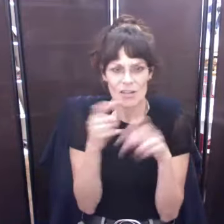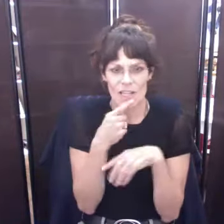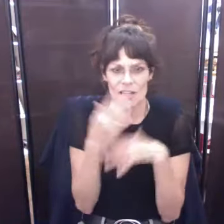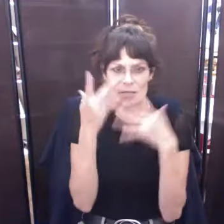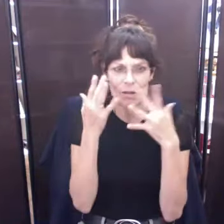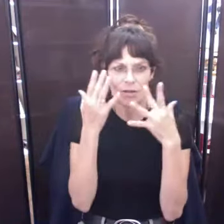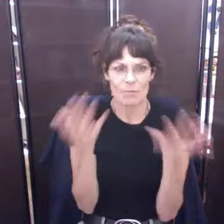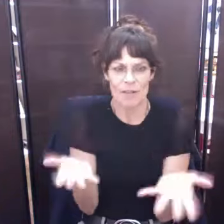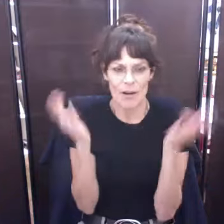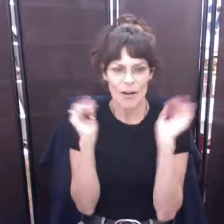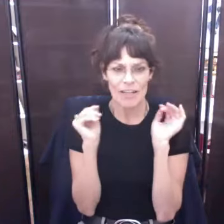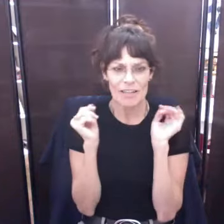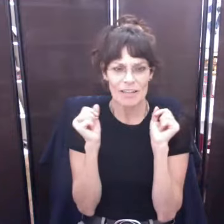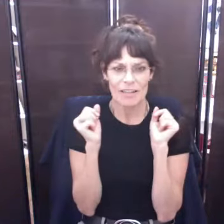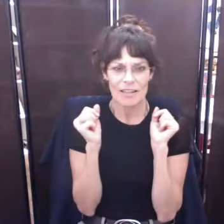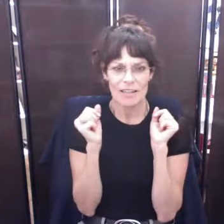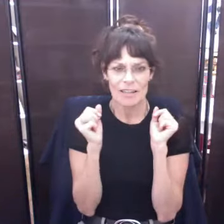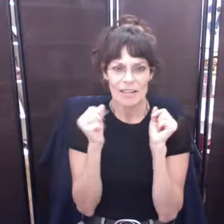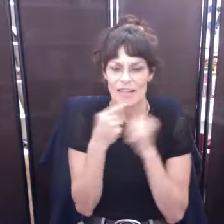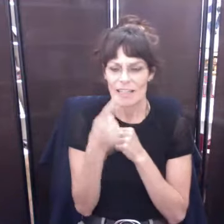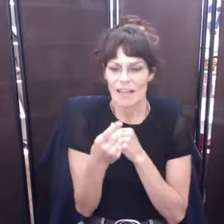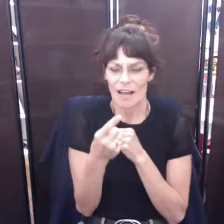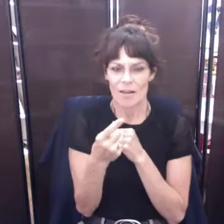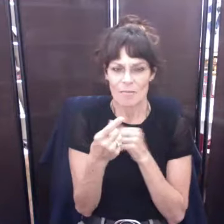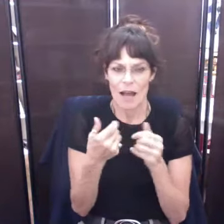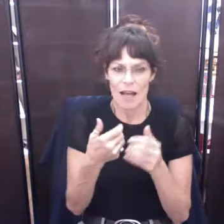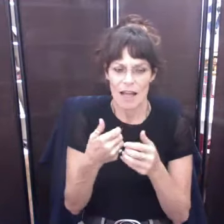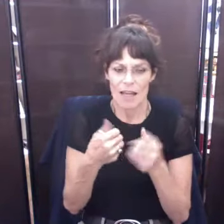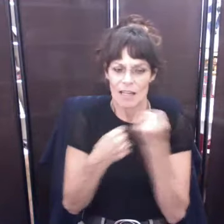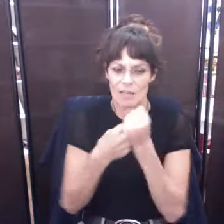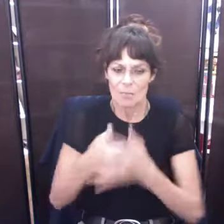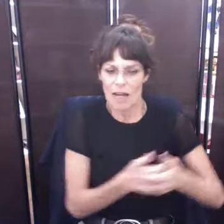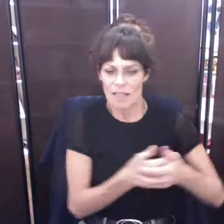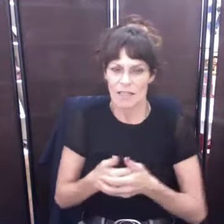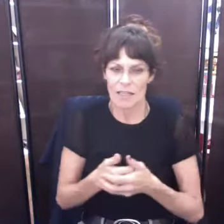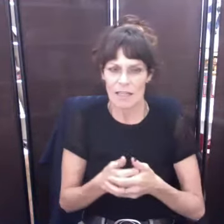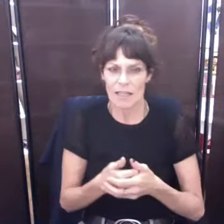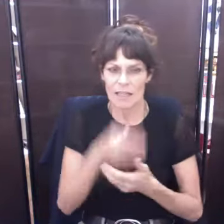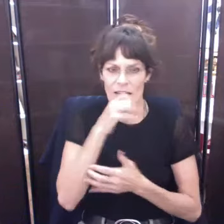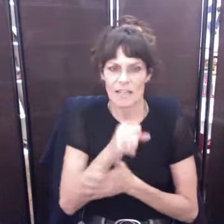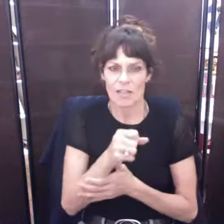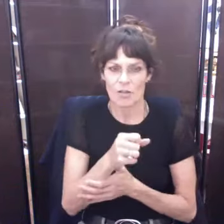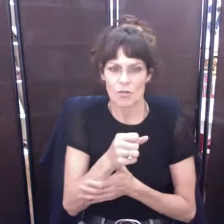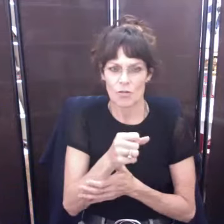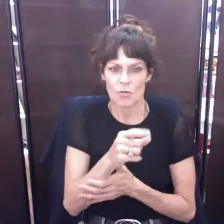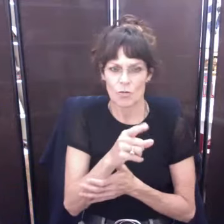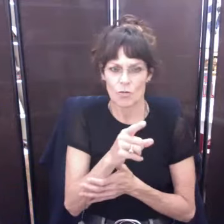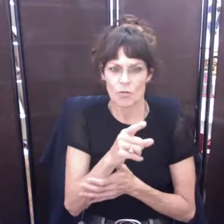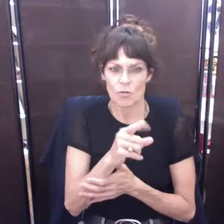it is. So I tell my little sponsee, who is only, were you 20 or 21 at the time? Okay, 20. Let's just get that